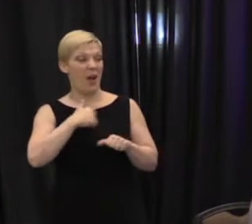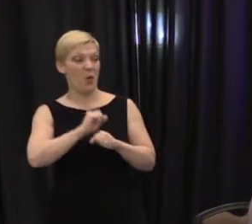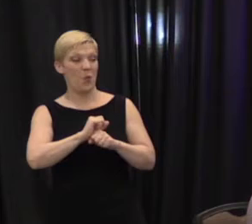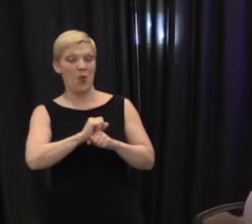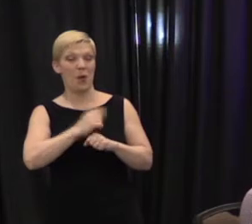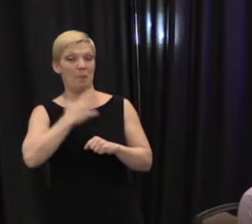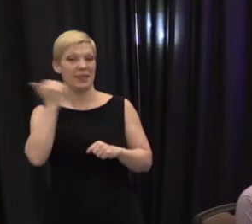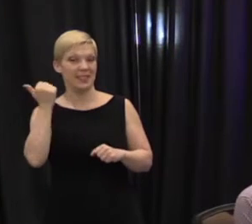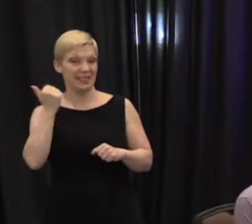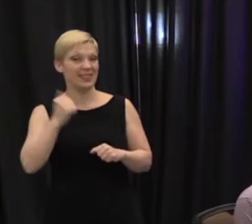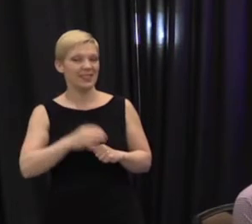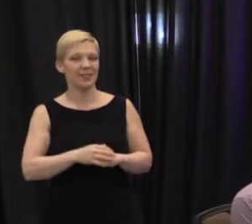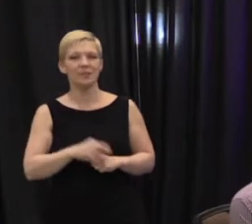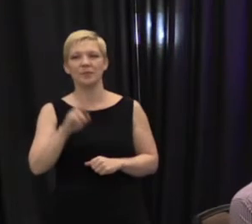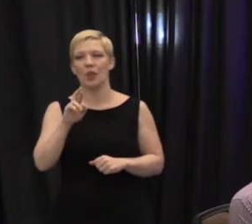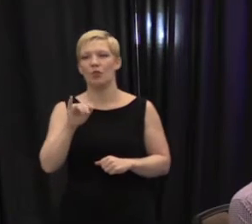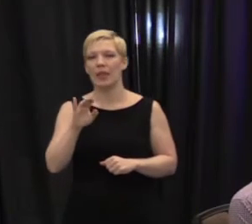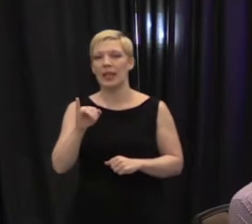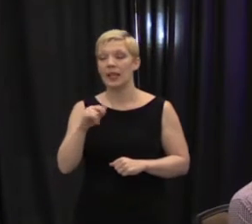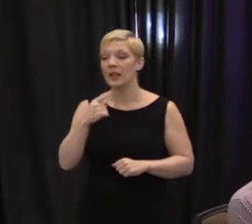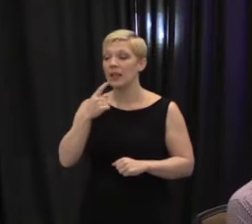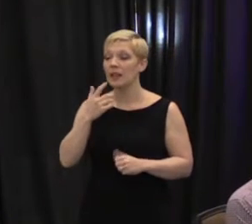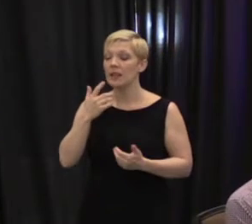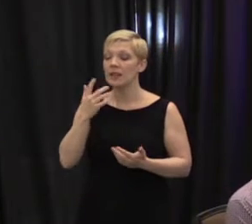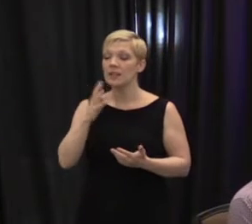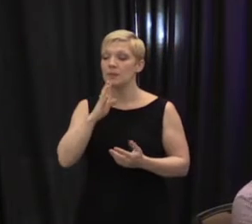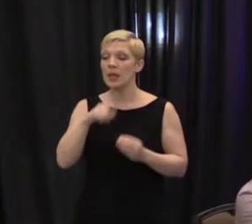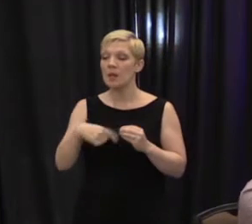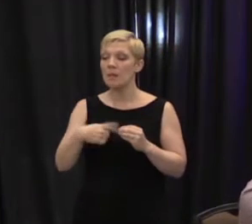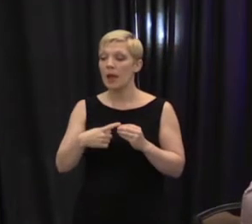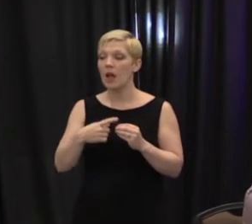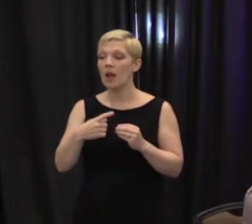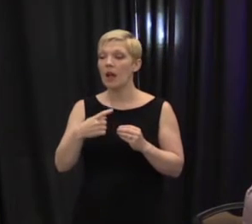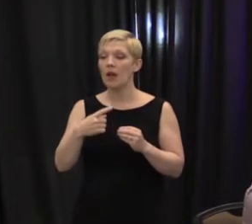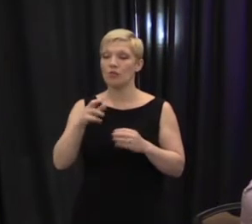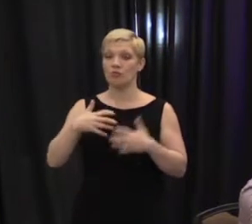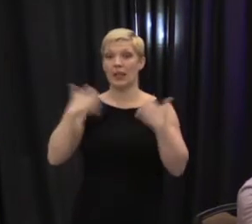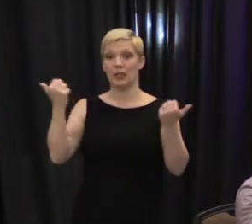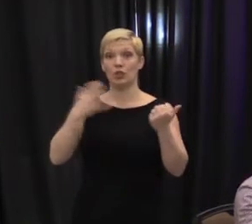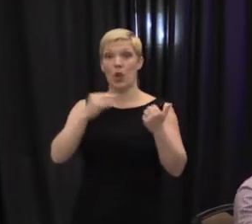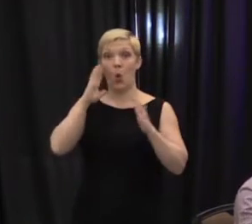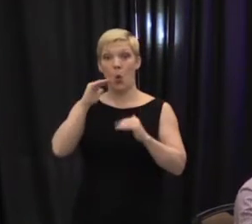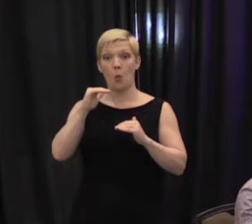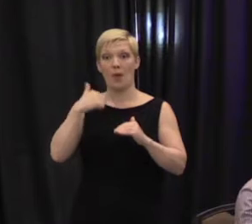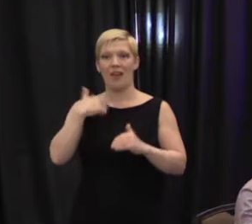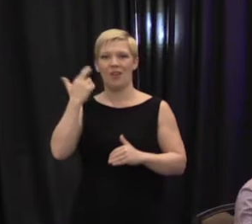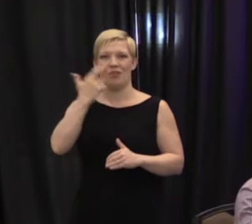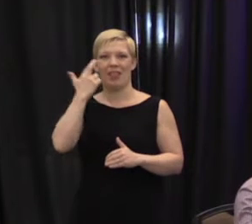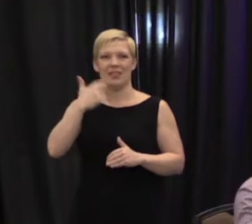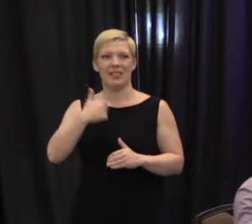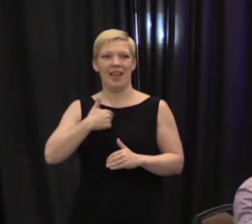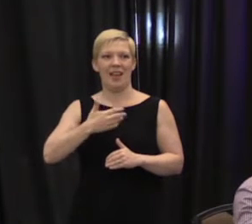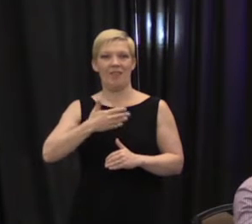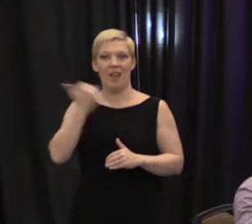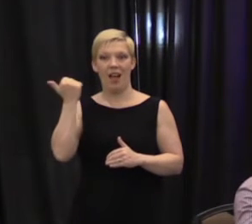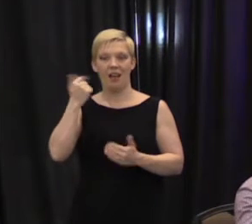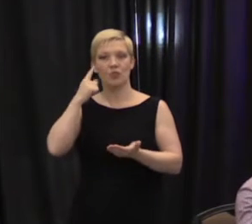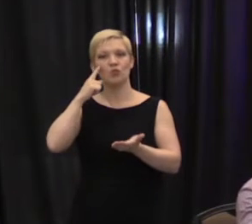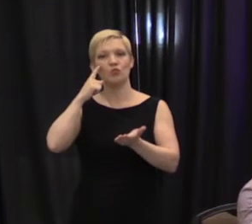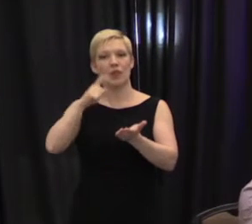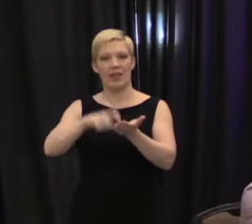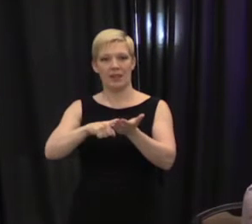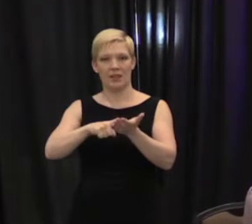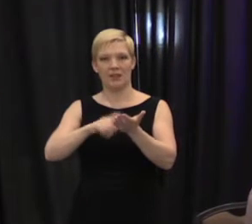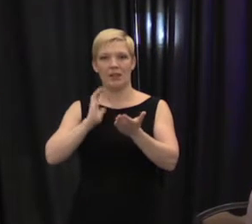So speaking of rage and hope, I just realized that I forgot to, sorry,